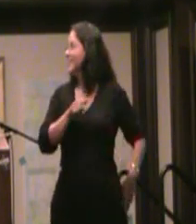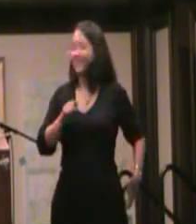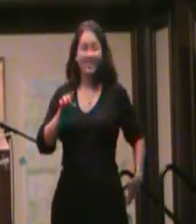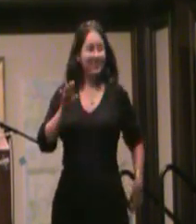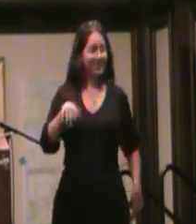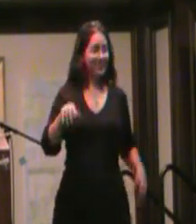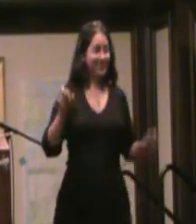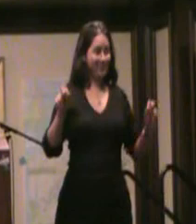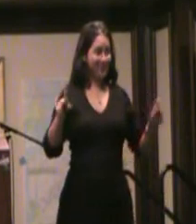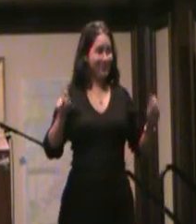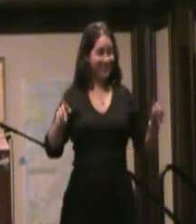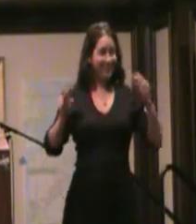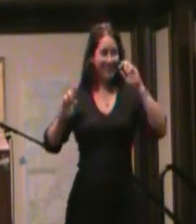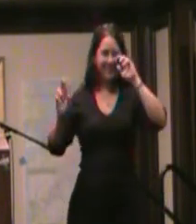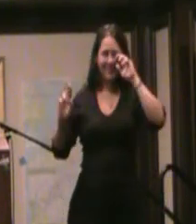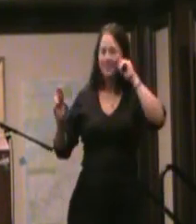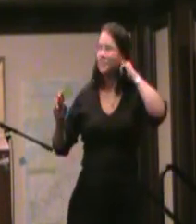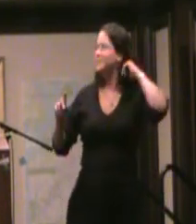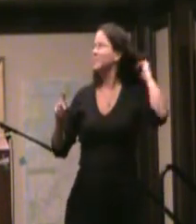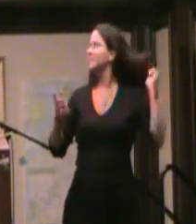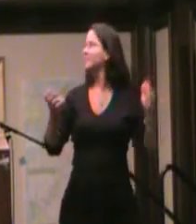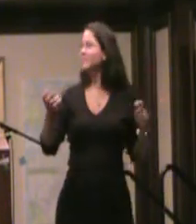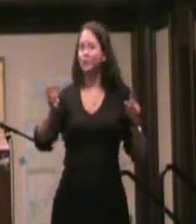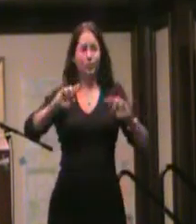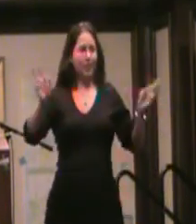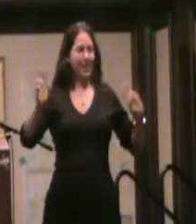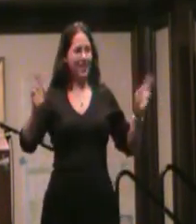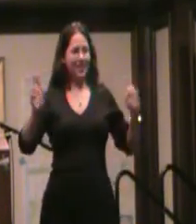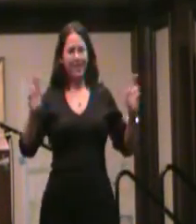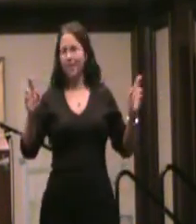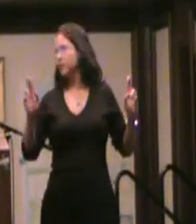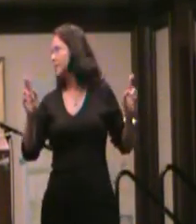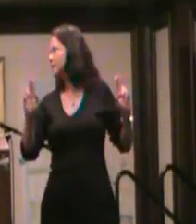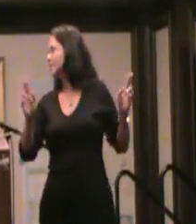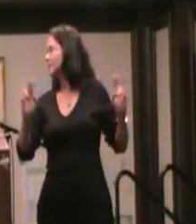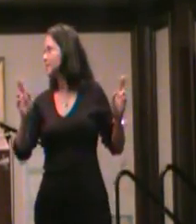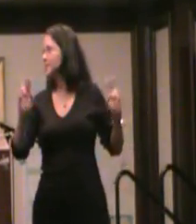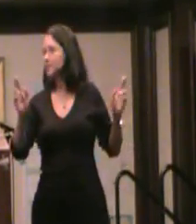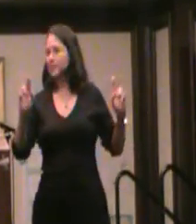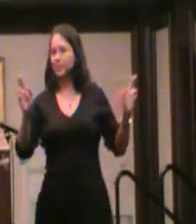All right. How about 5 words for banana?